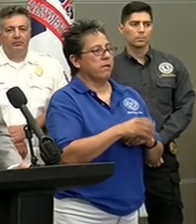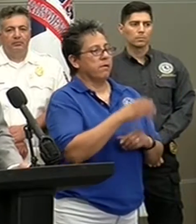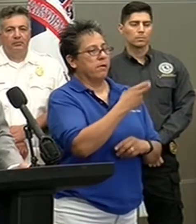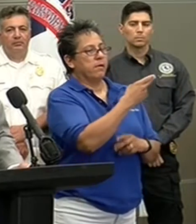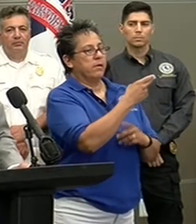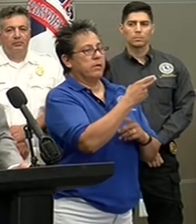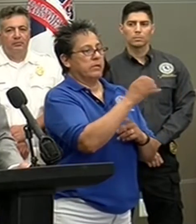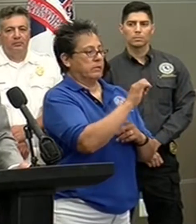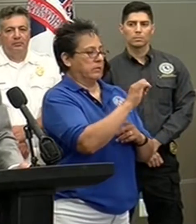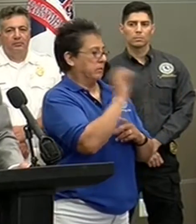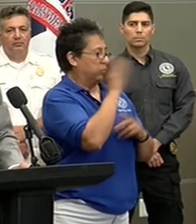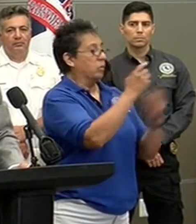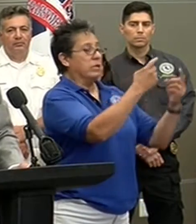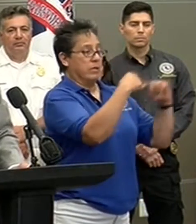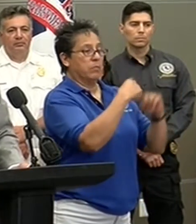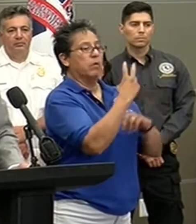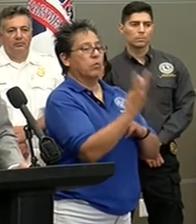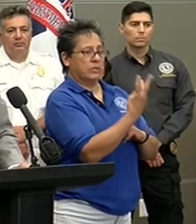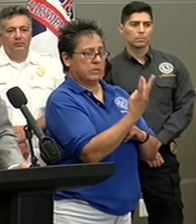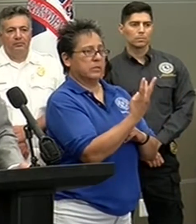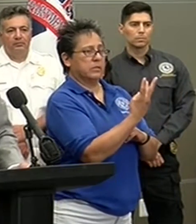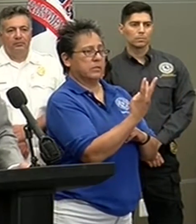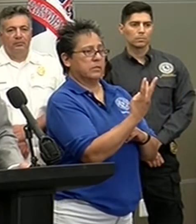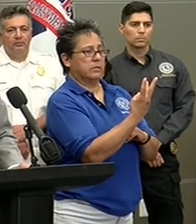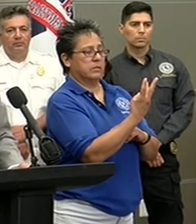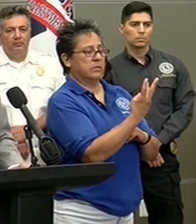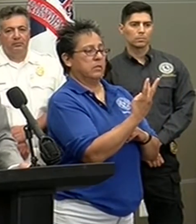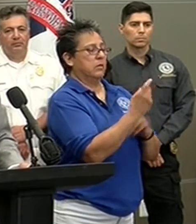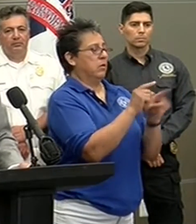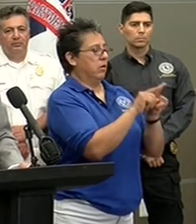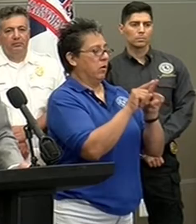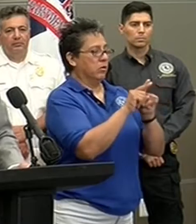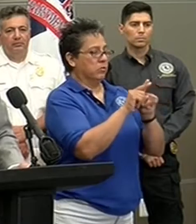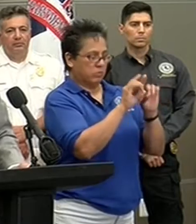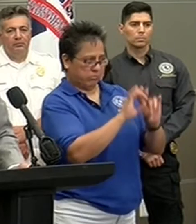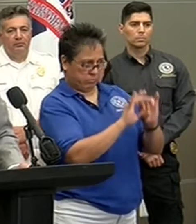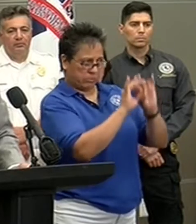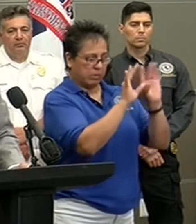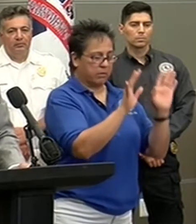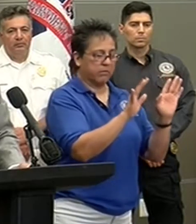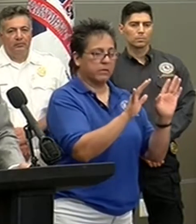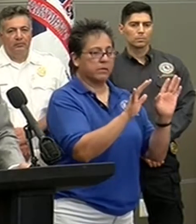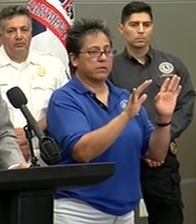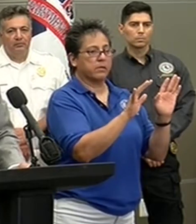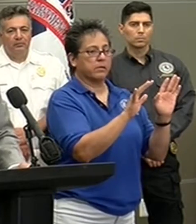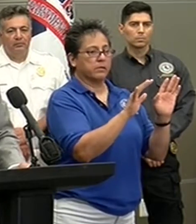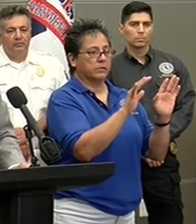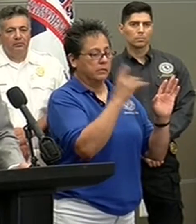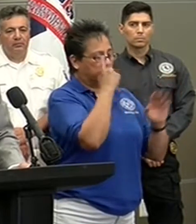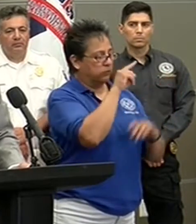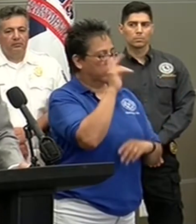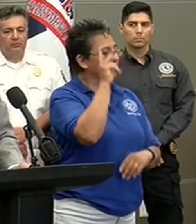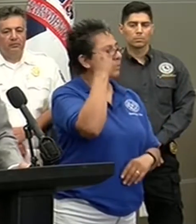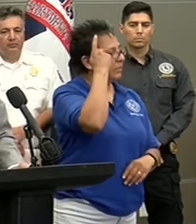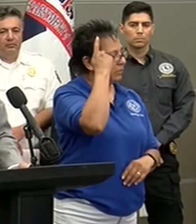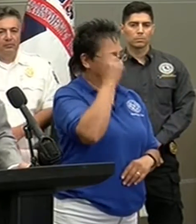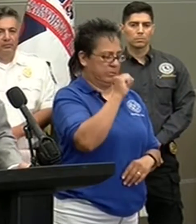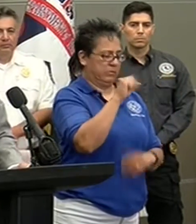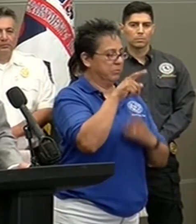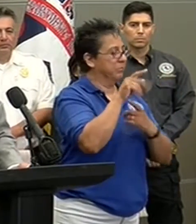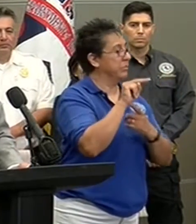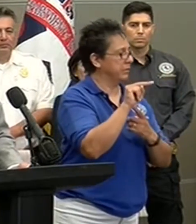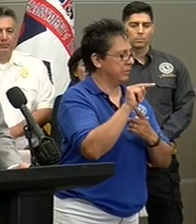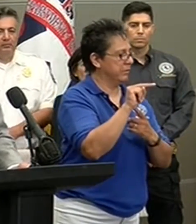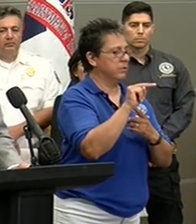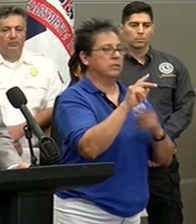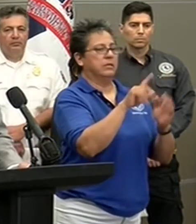He's coming out here on Wednesday, and I want to clarify for the political spin